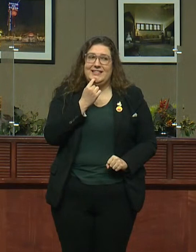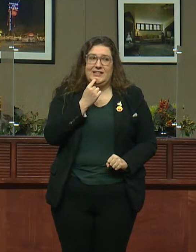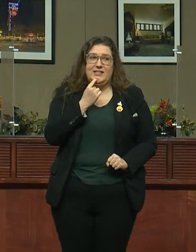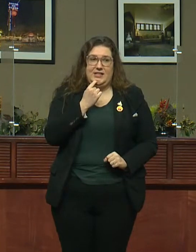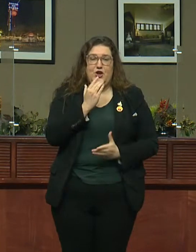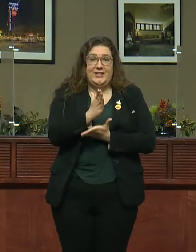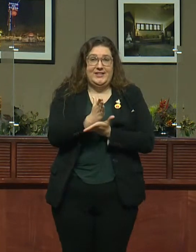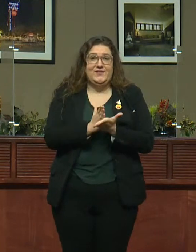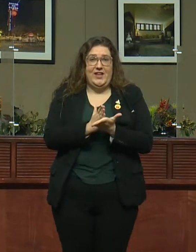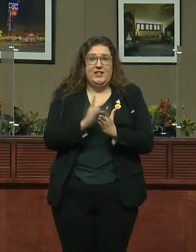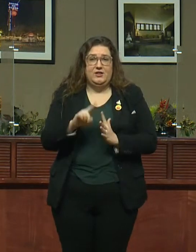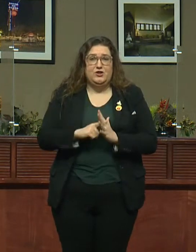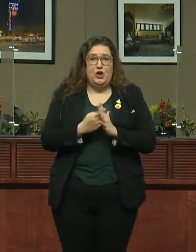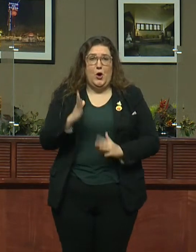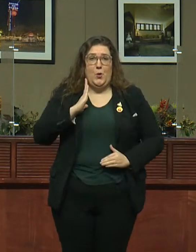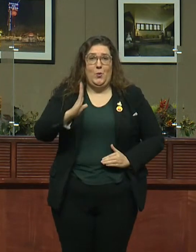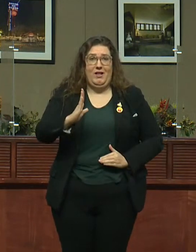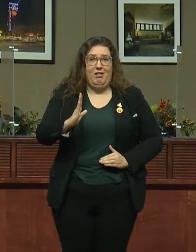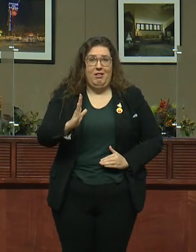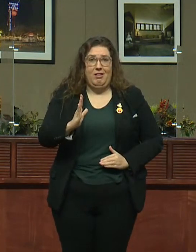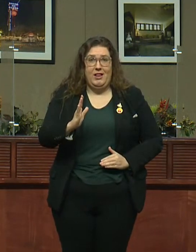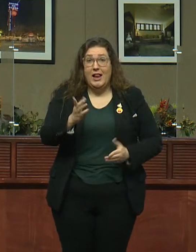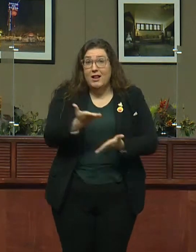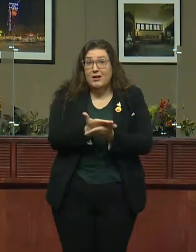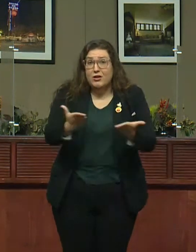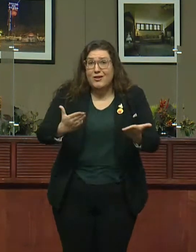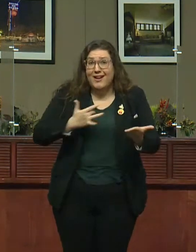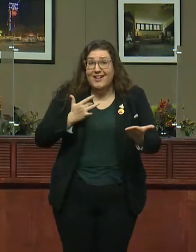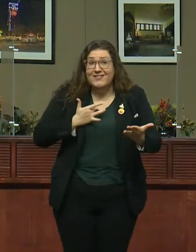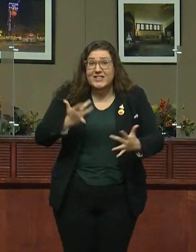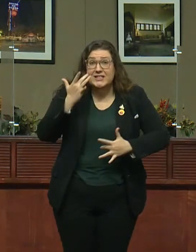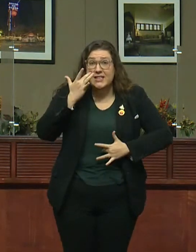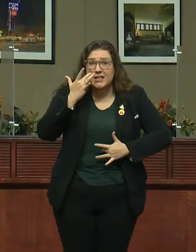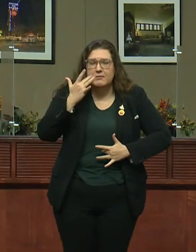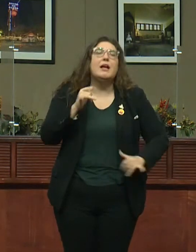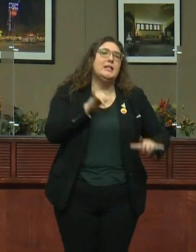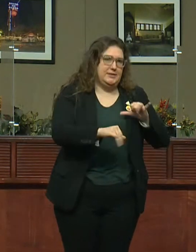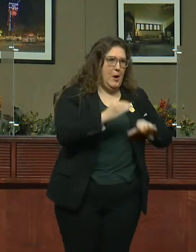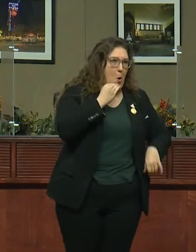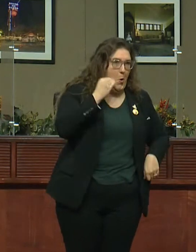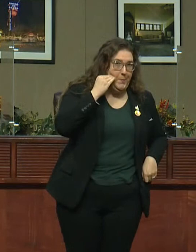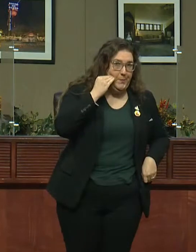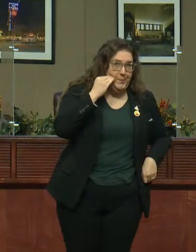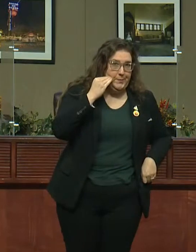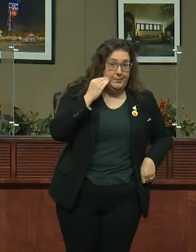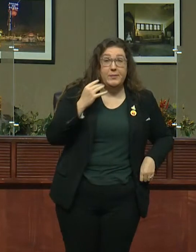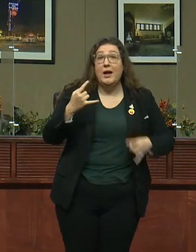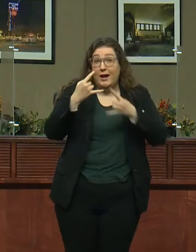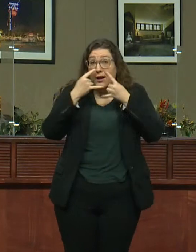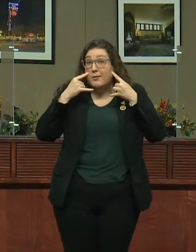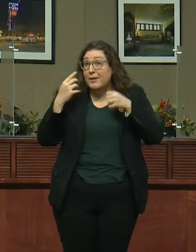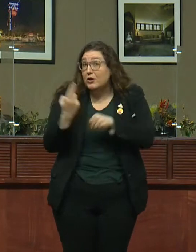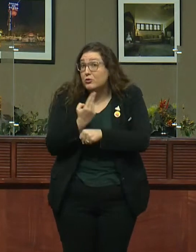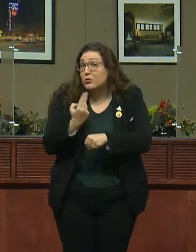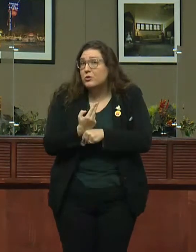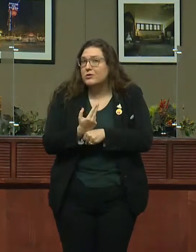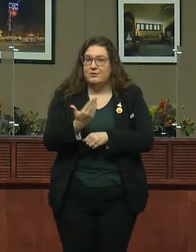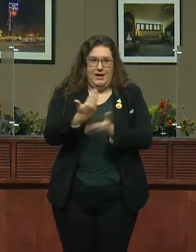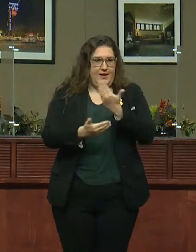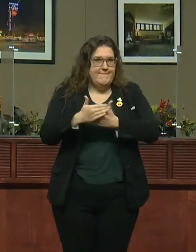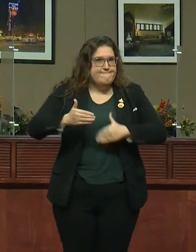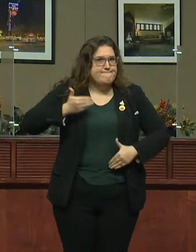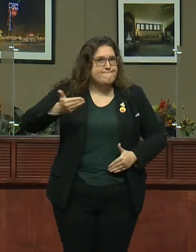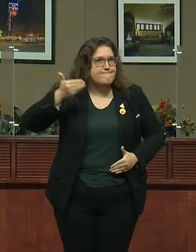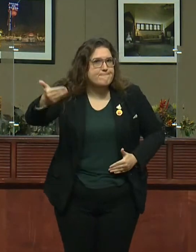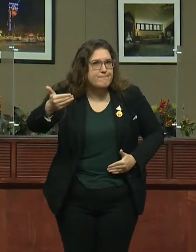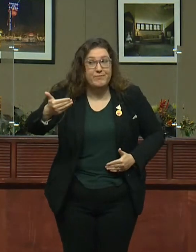pandemic. Stay home if you feel sick, wear your mask, wash your hands often, avoid